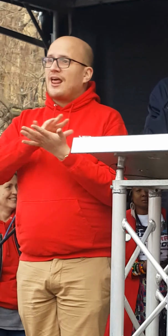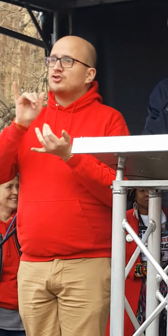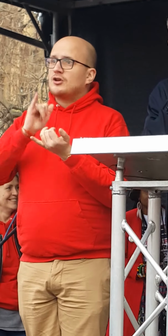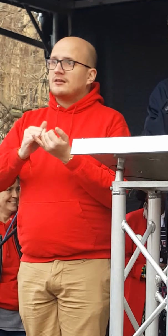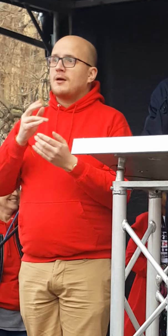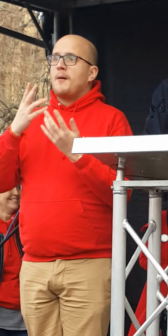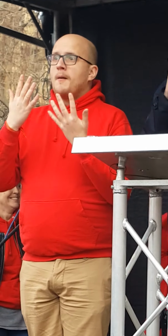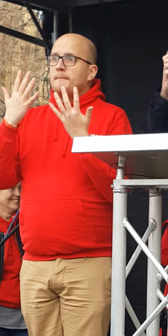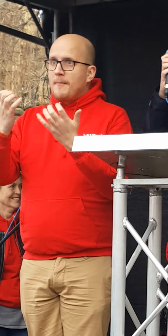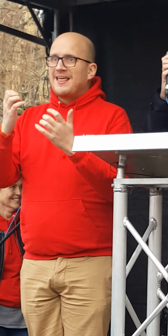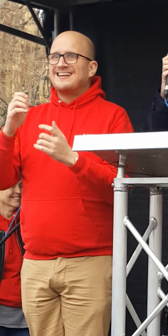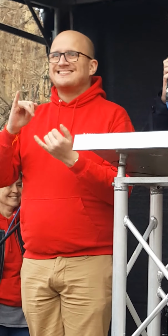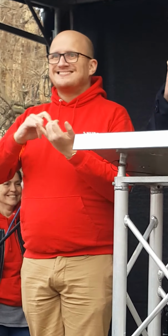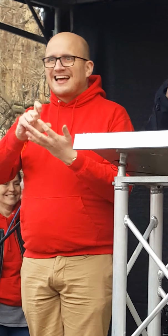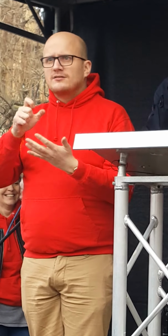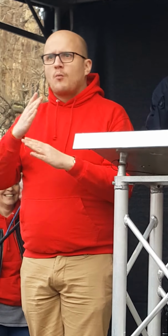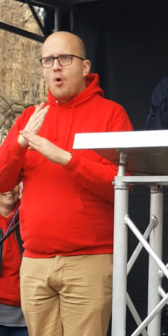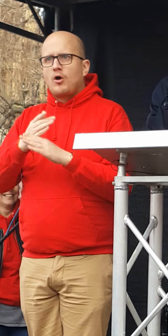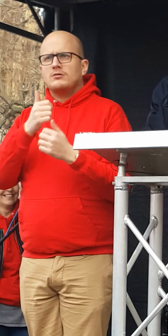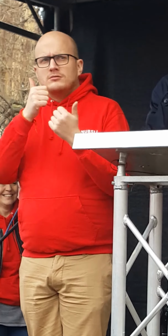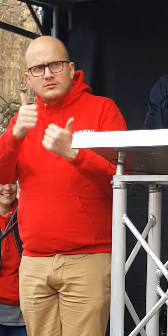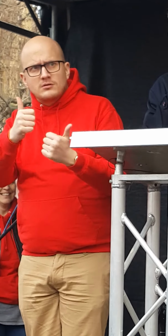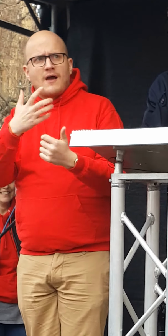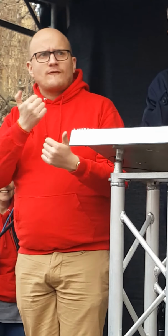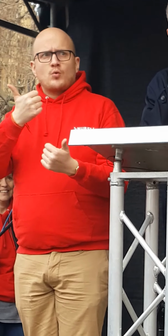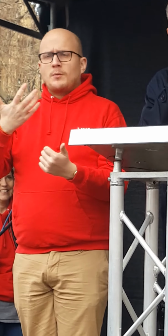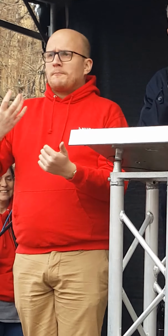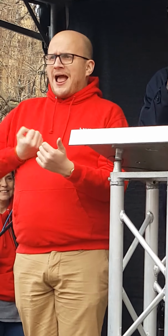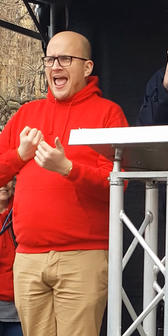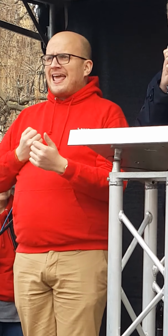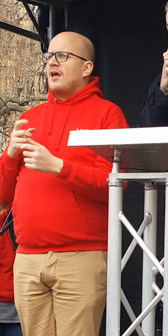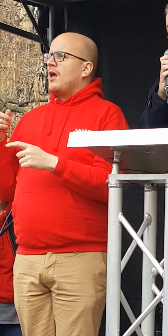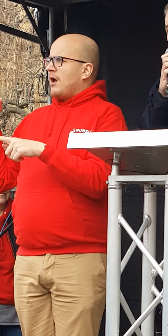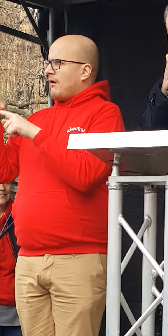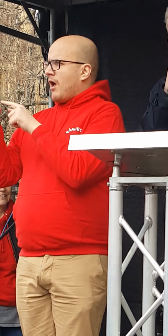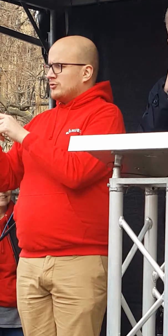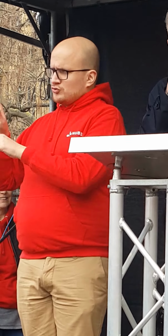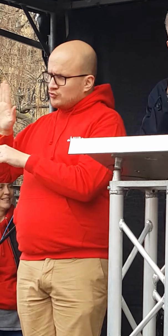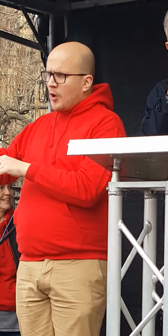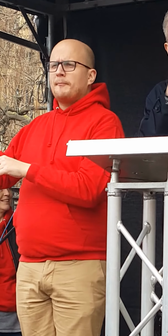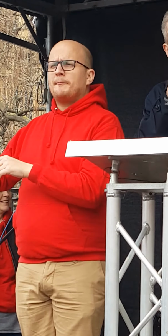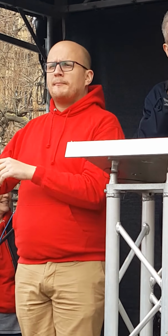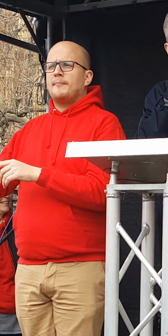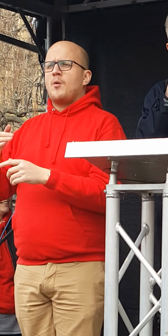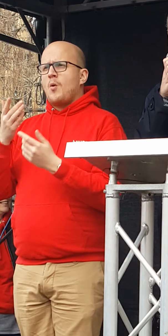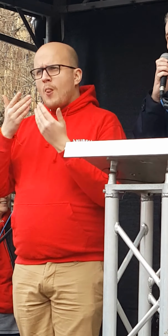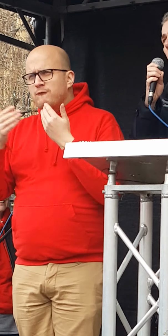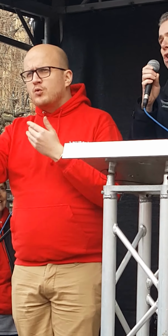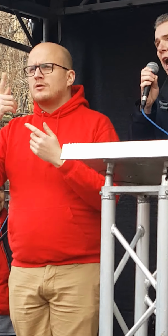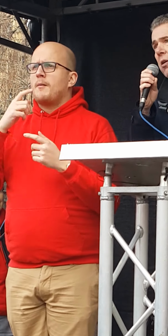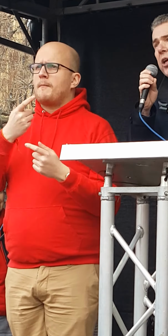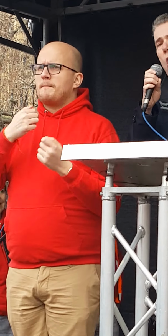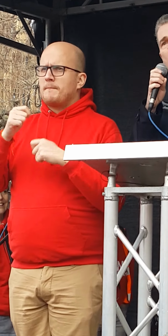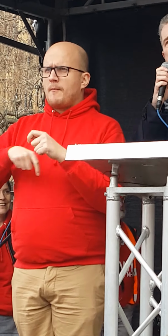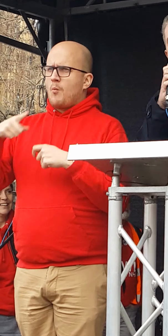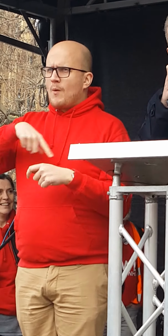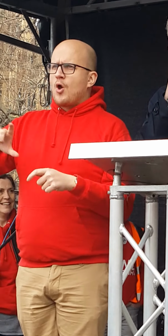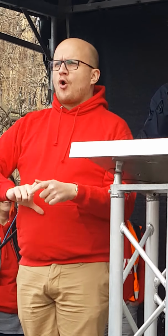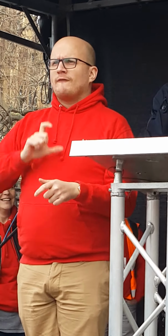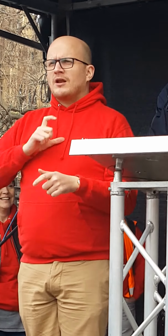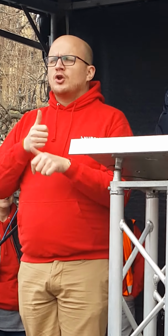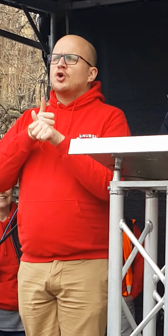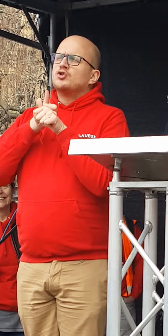the cuts and we can look forward to the future with confidence. Support the NHS workers, support Jeremy Corbyn,